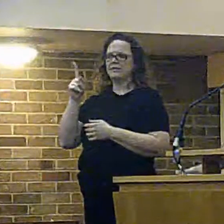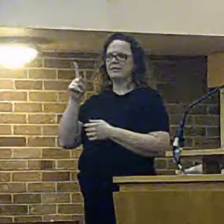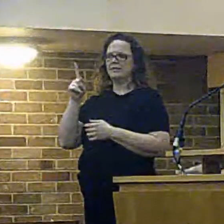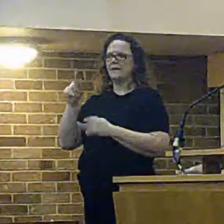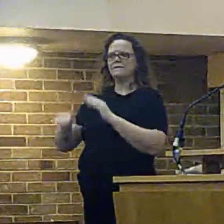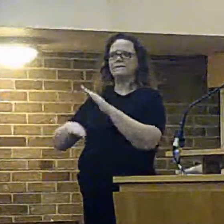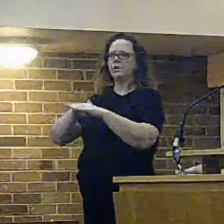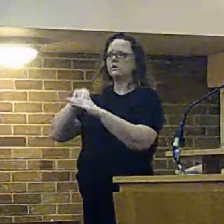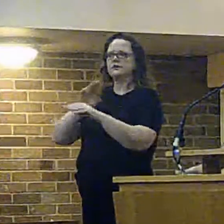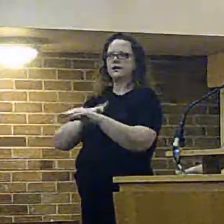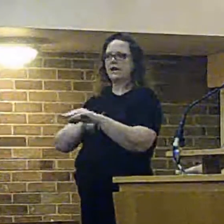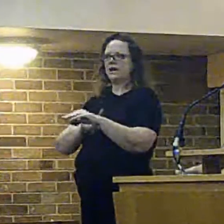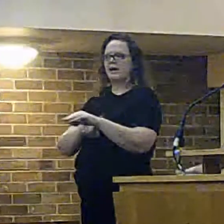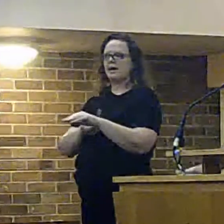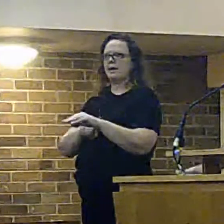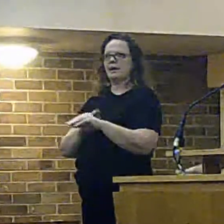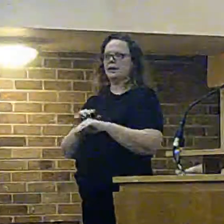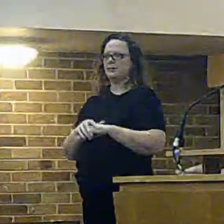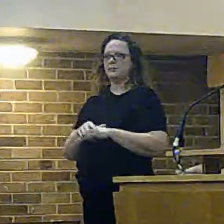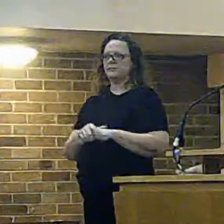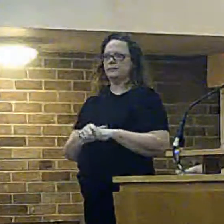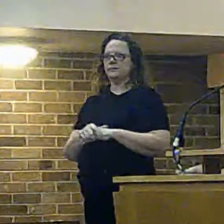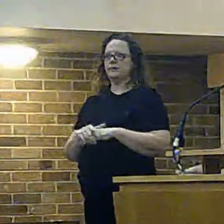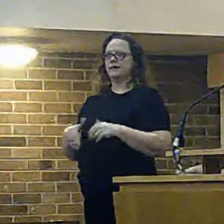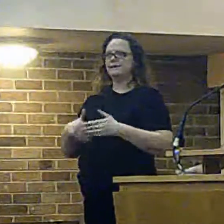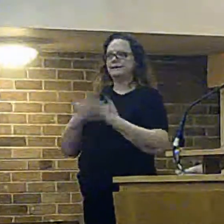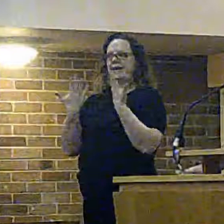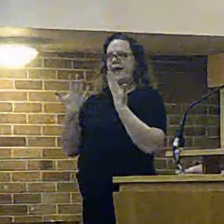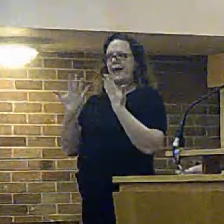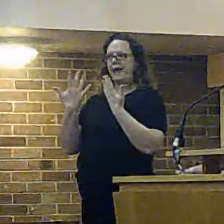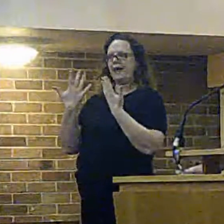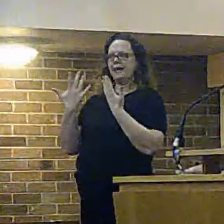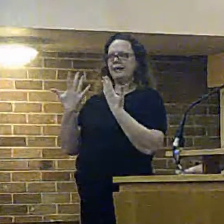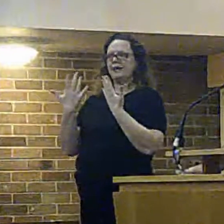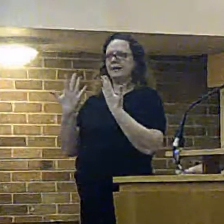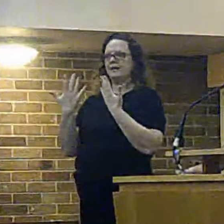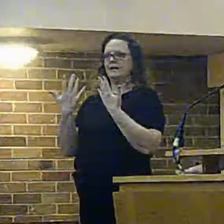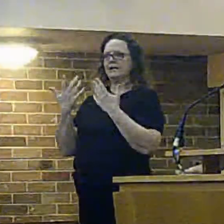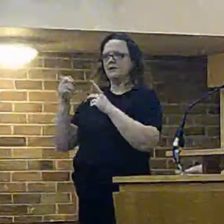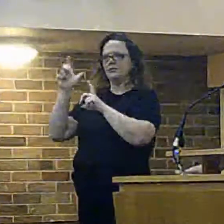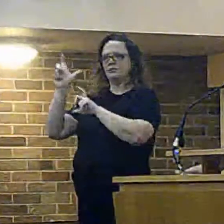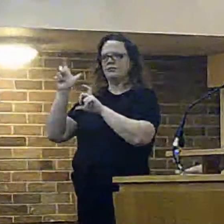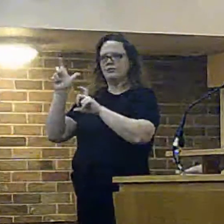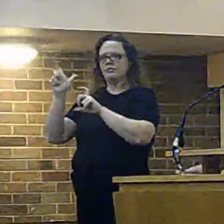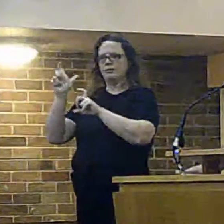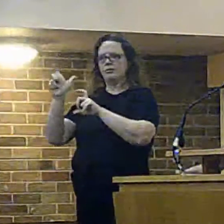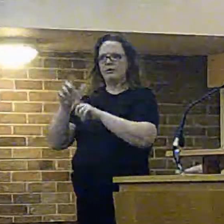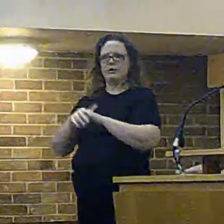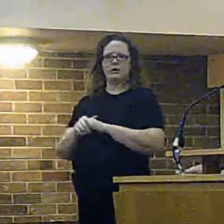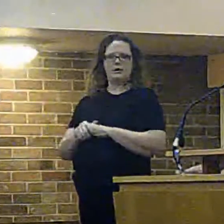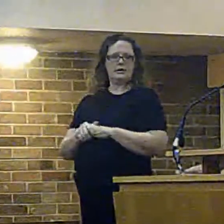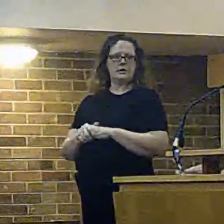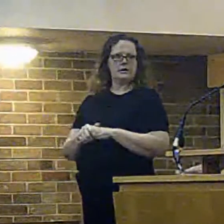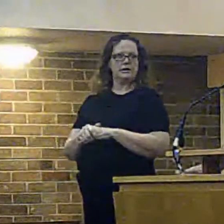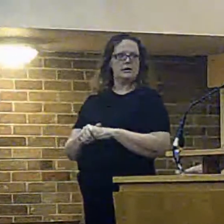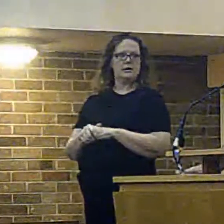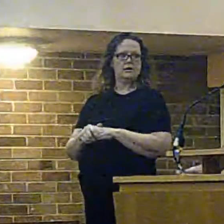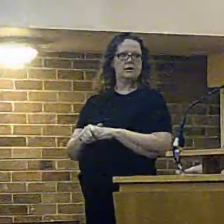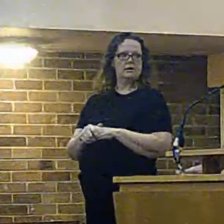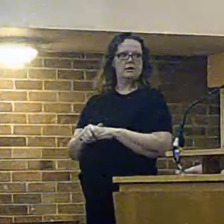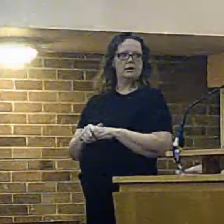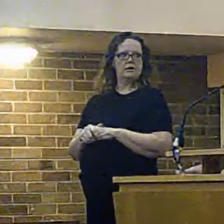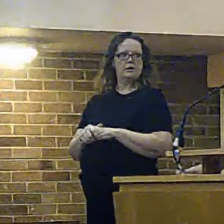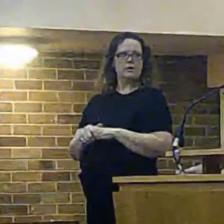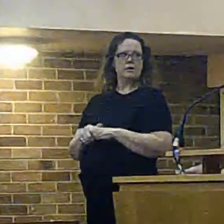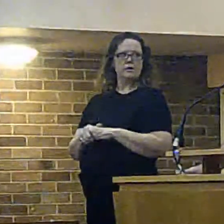time. It's ostensibly day crewing, if you like, where it's the same people there of a night who were there of a day,